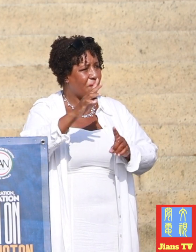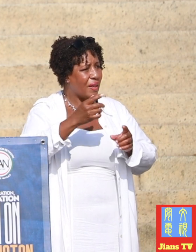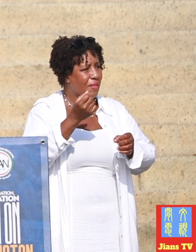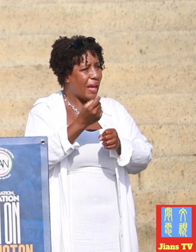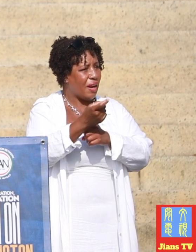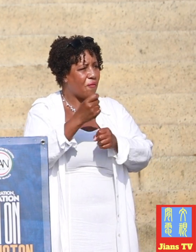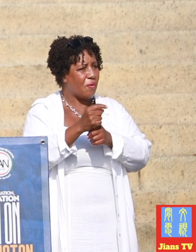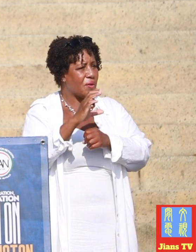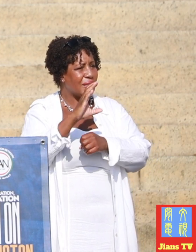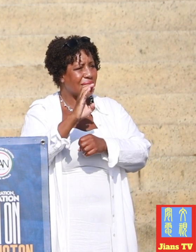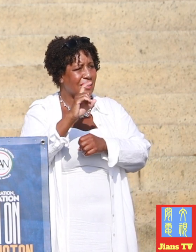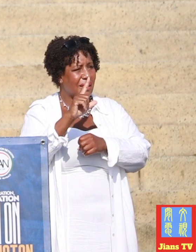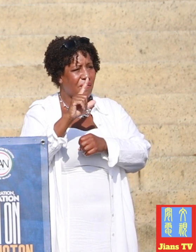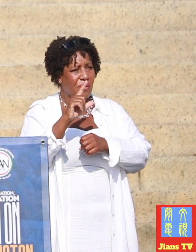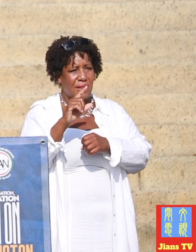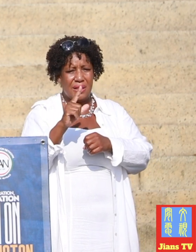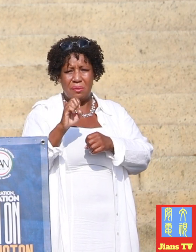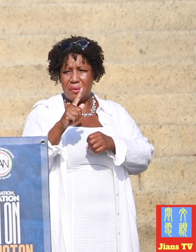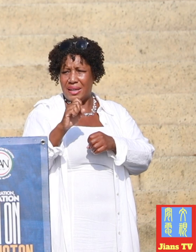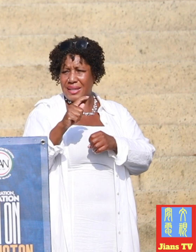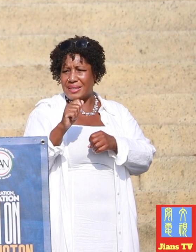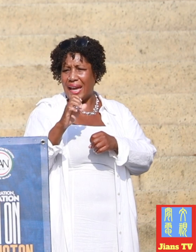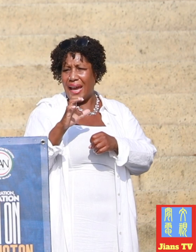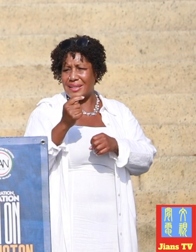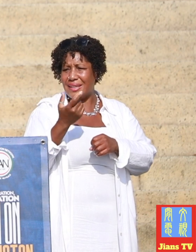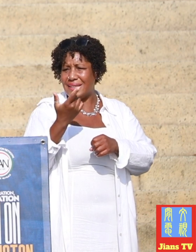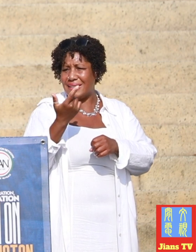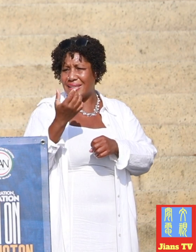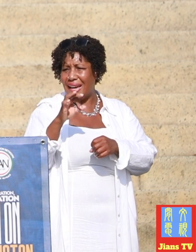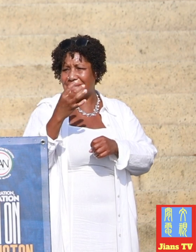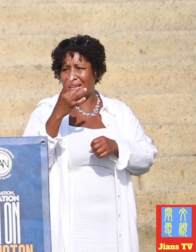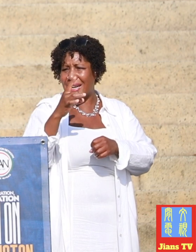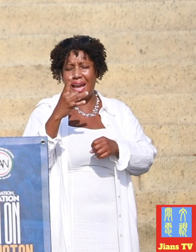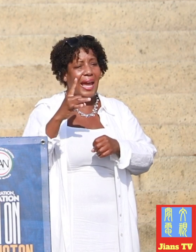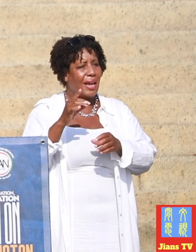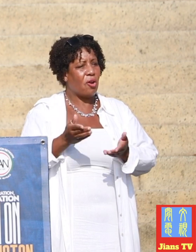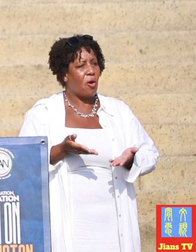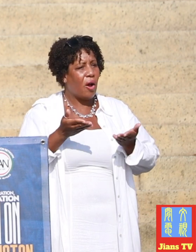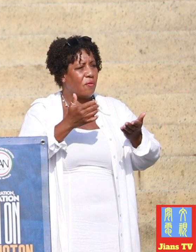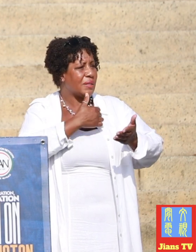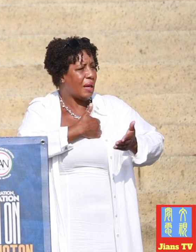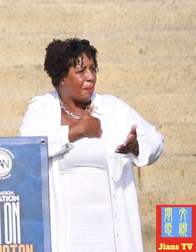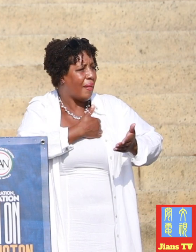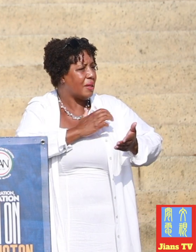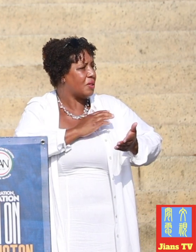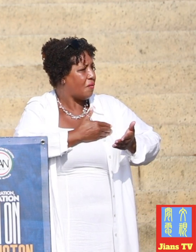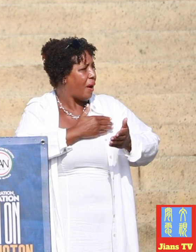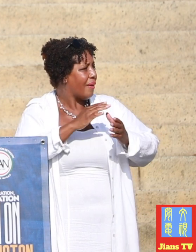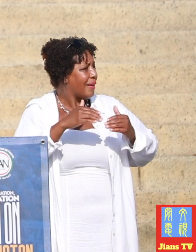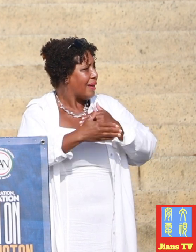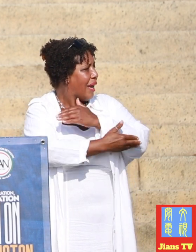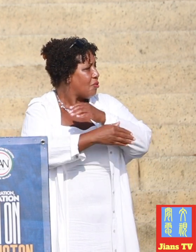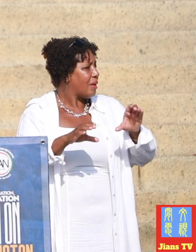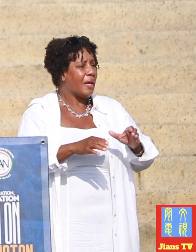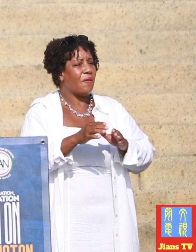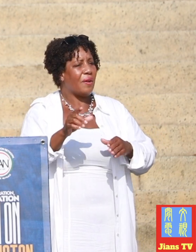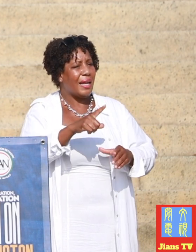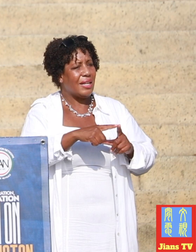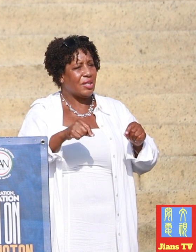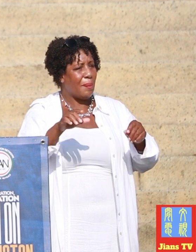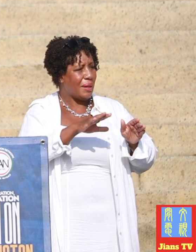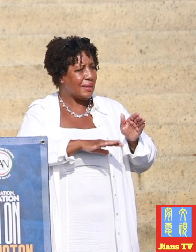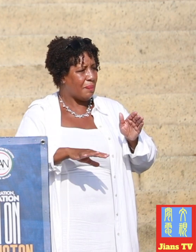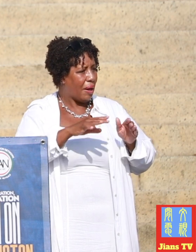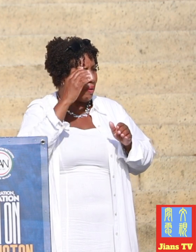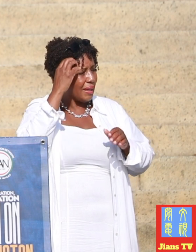anniversary of the Civil Liberties Act of 1988, which offered our government's apology for what our country did to Japanese Americans during World War